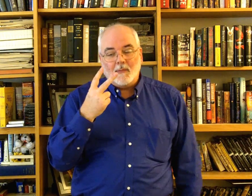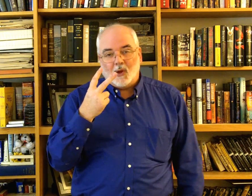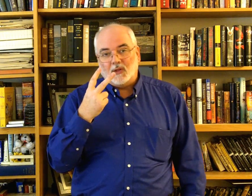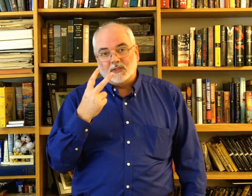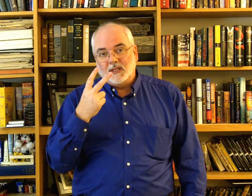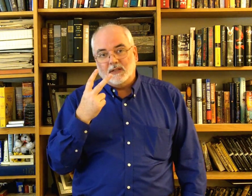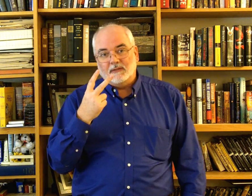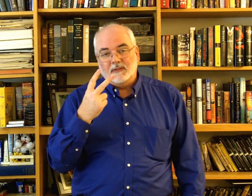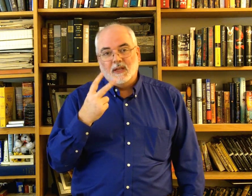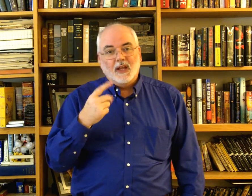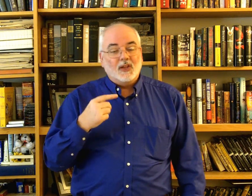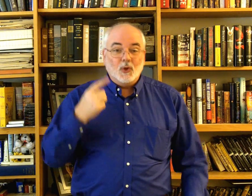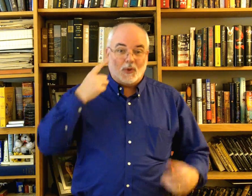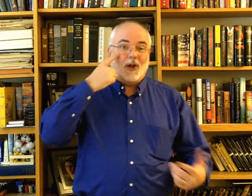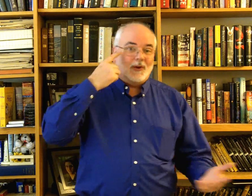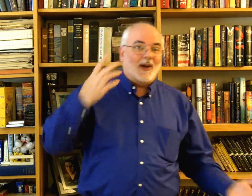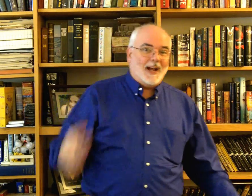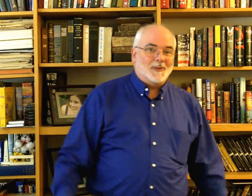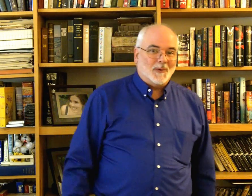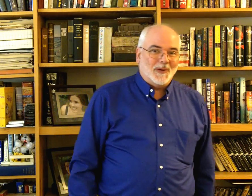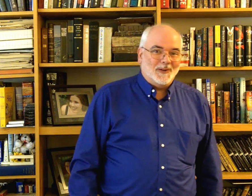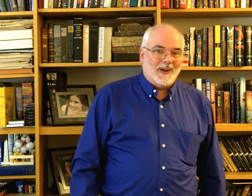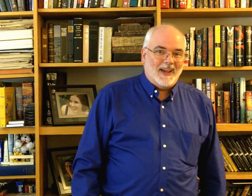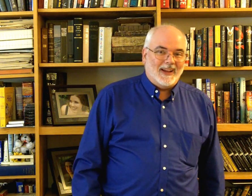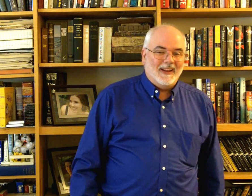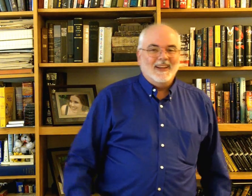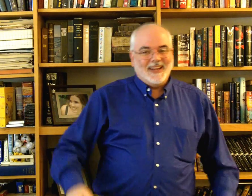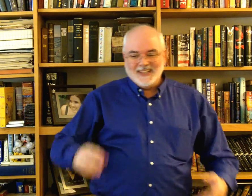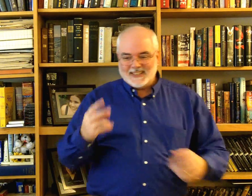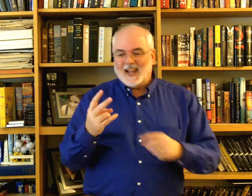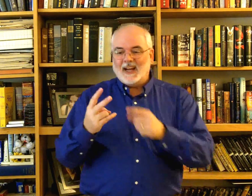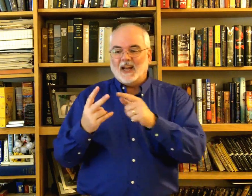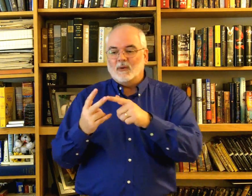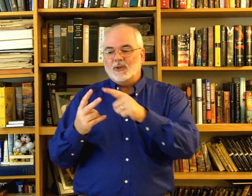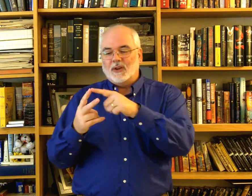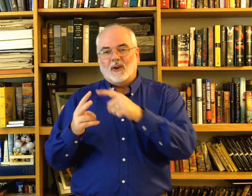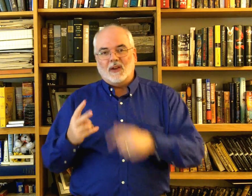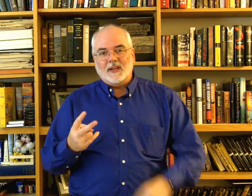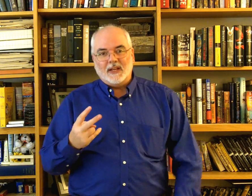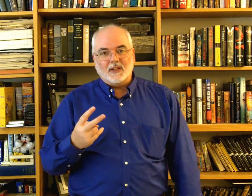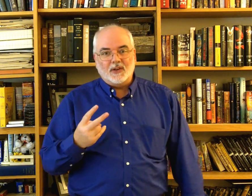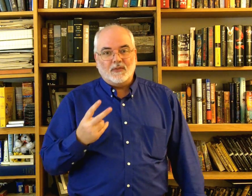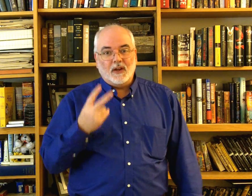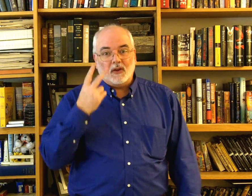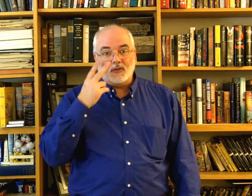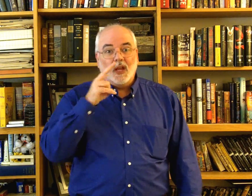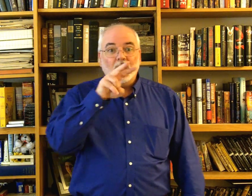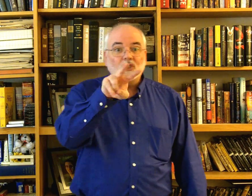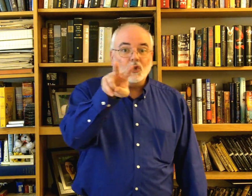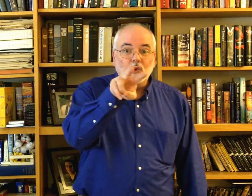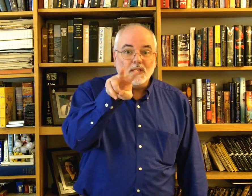eyeballs live. You thought your eyes were in your head. In sign language, they're on the end of your finger, so you can